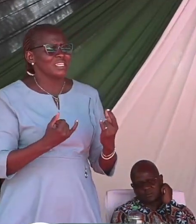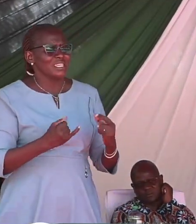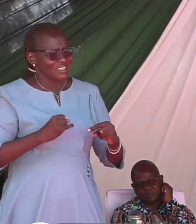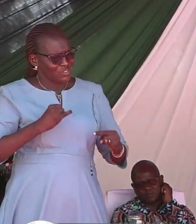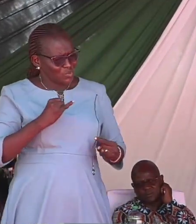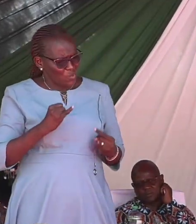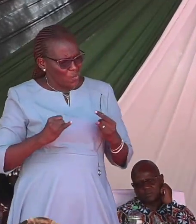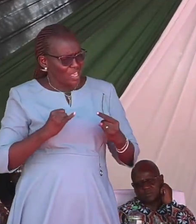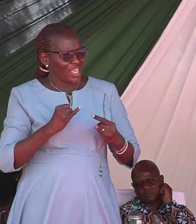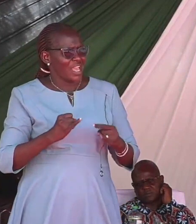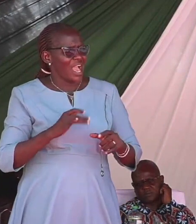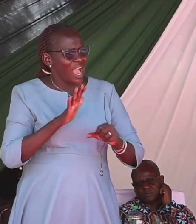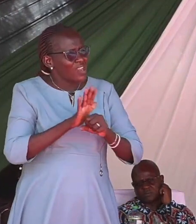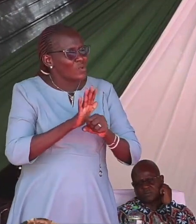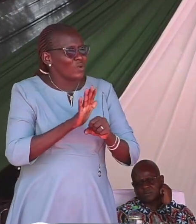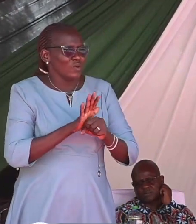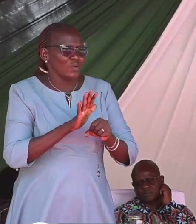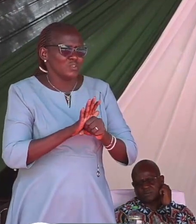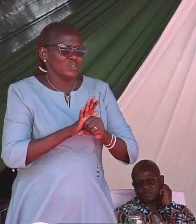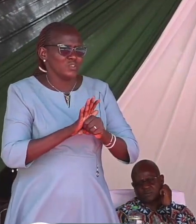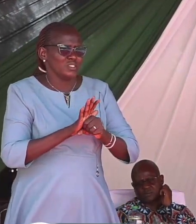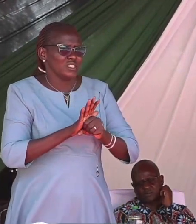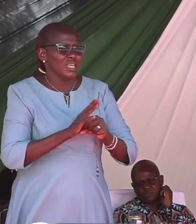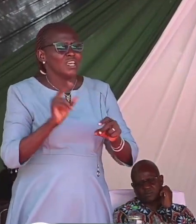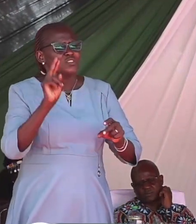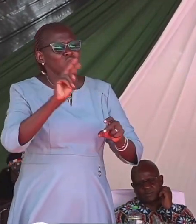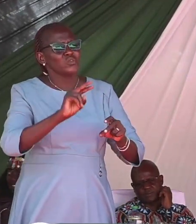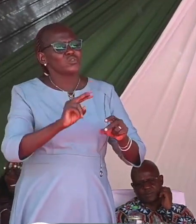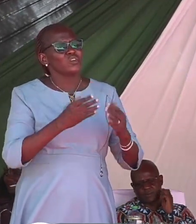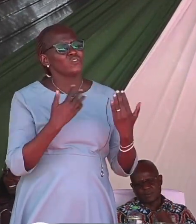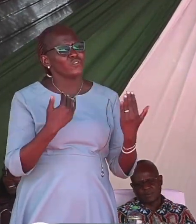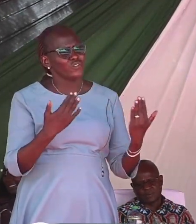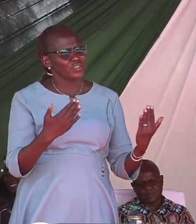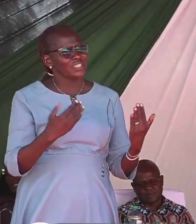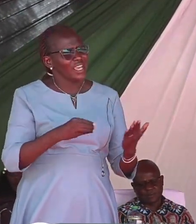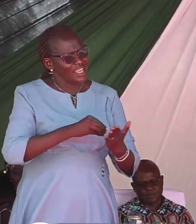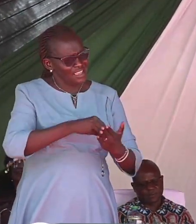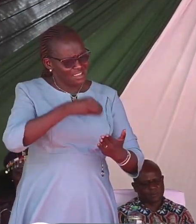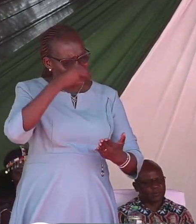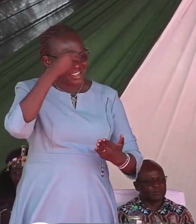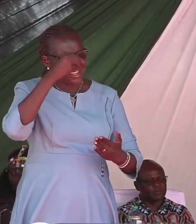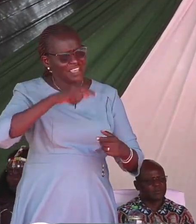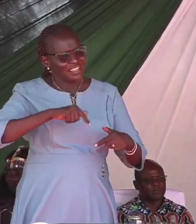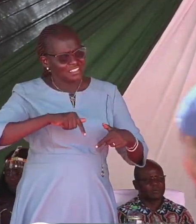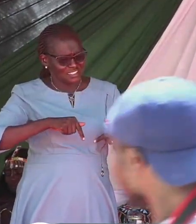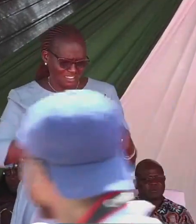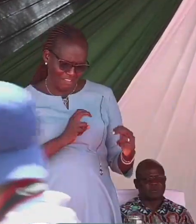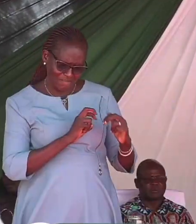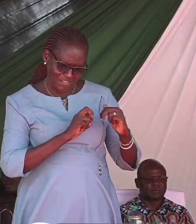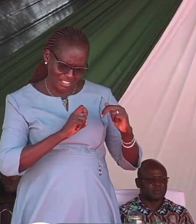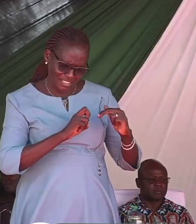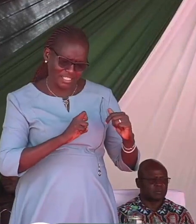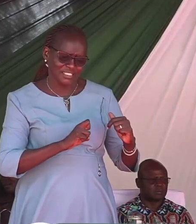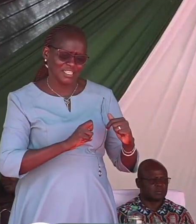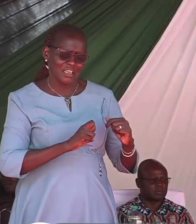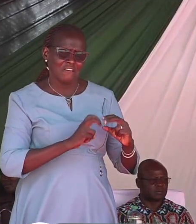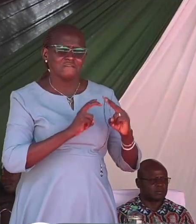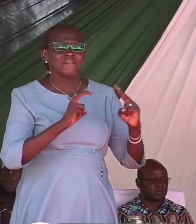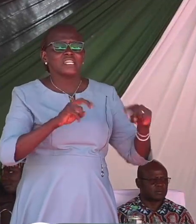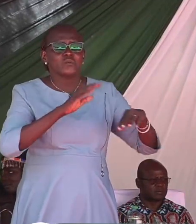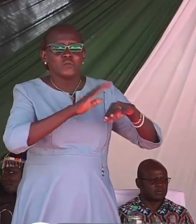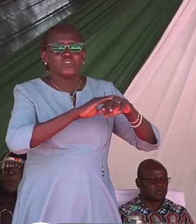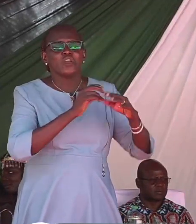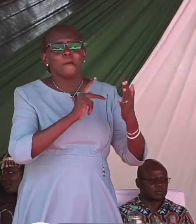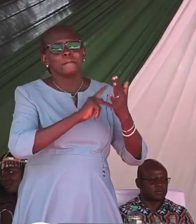to massage and they use those devices and they're able to learn and self-assess themselves. Is a very good